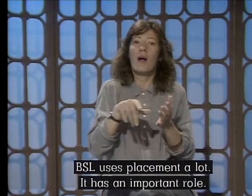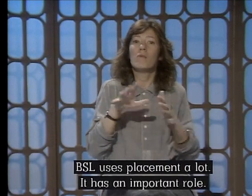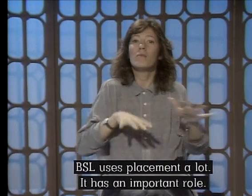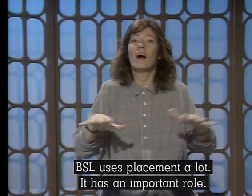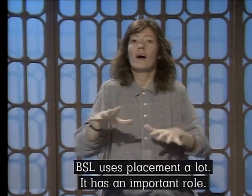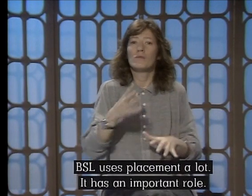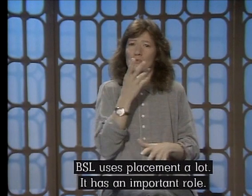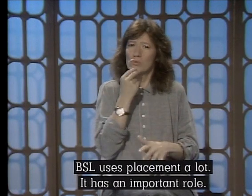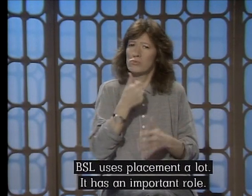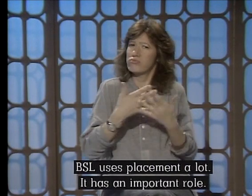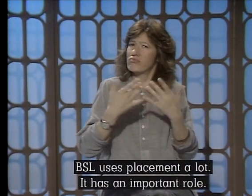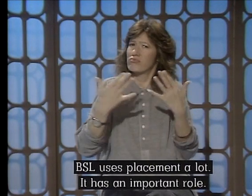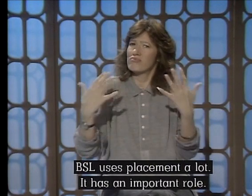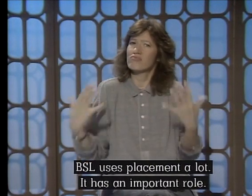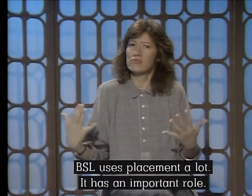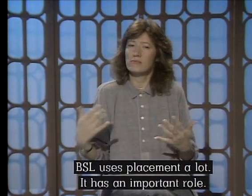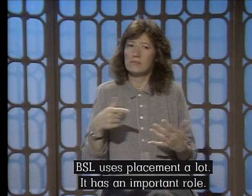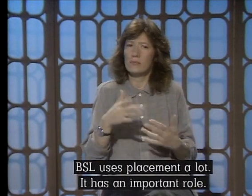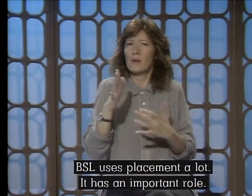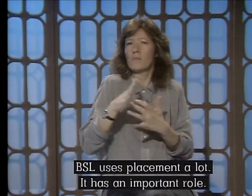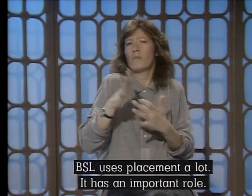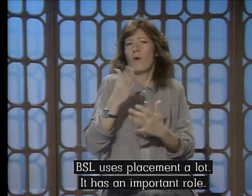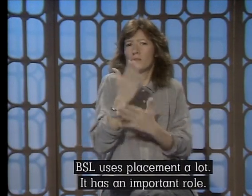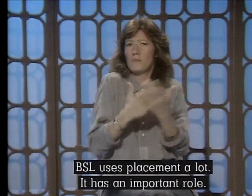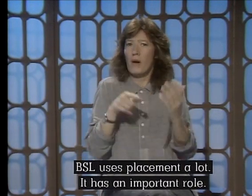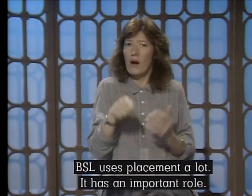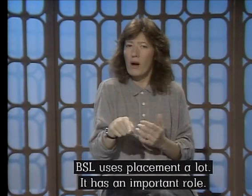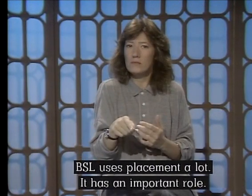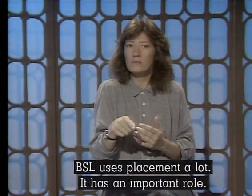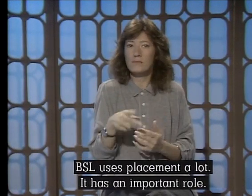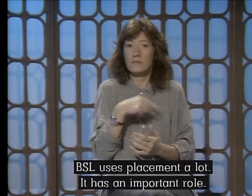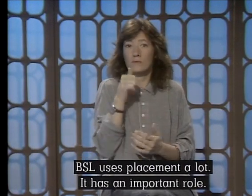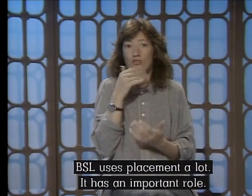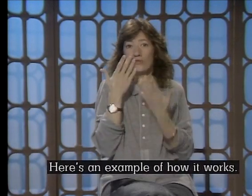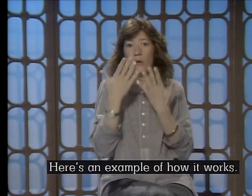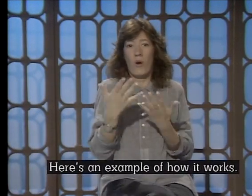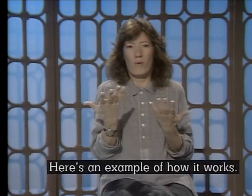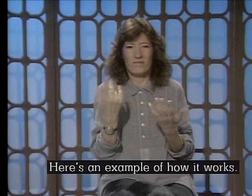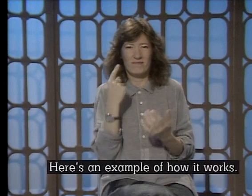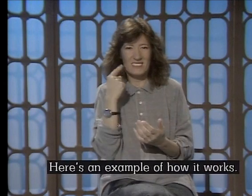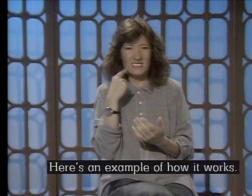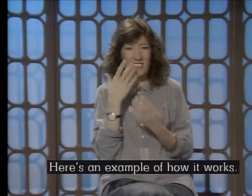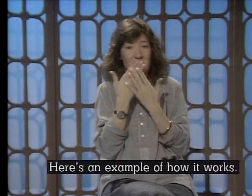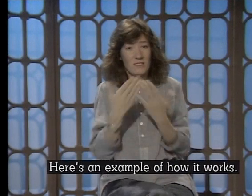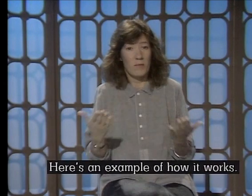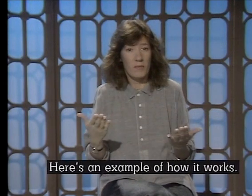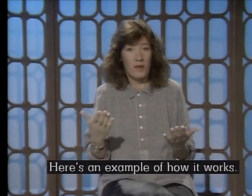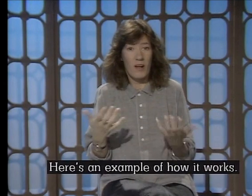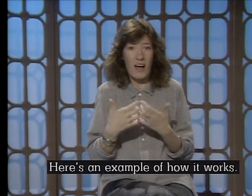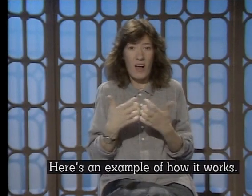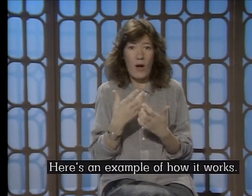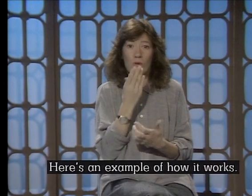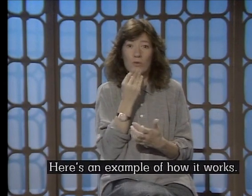BSL uses placement a lot, and it's an important part of the language. Let's see a simple example of how it